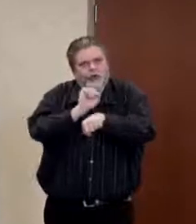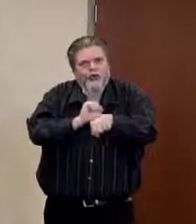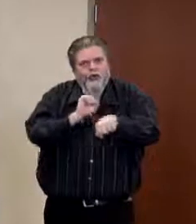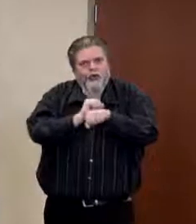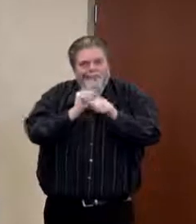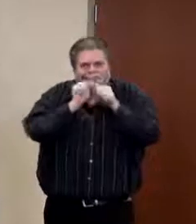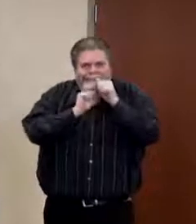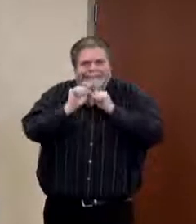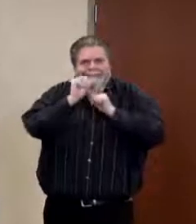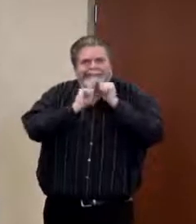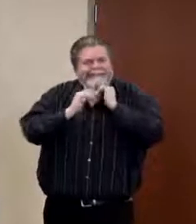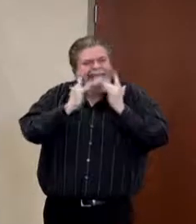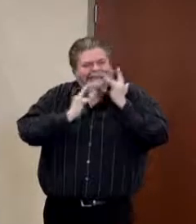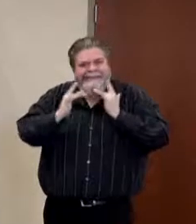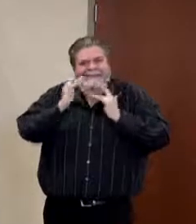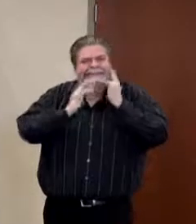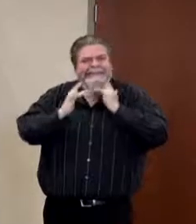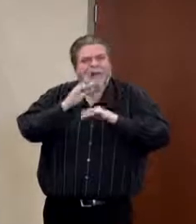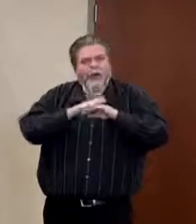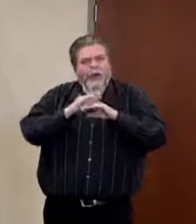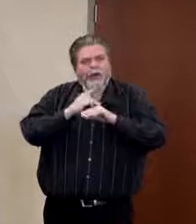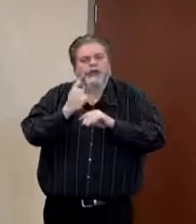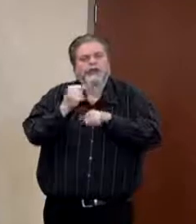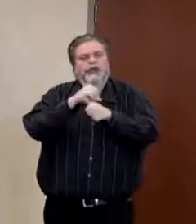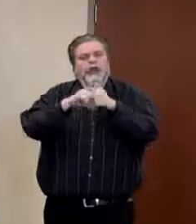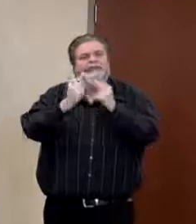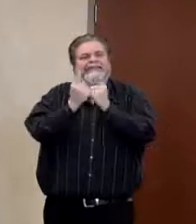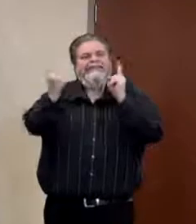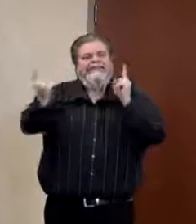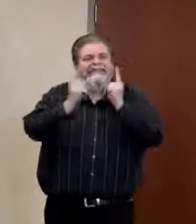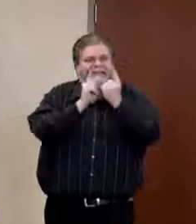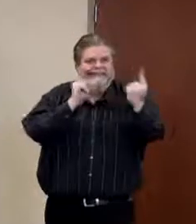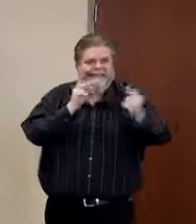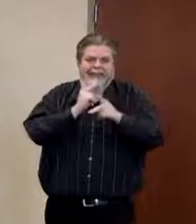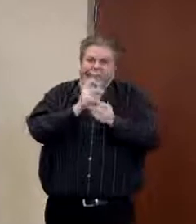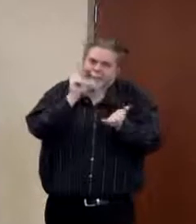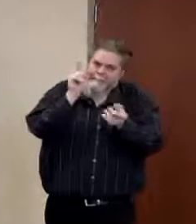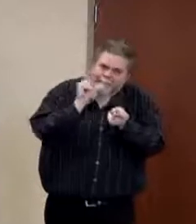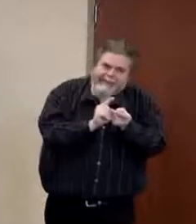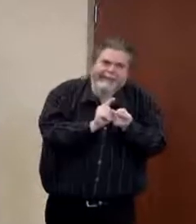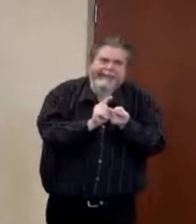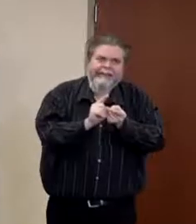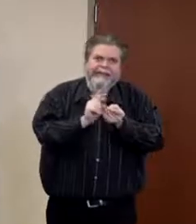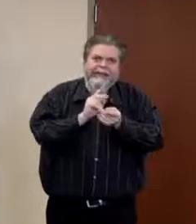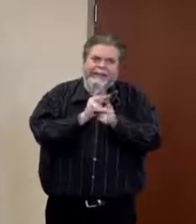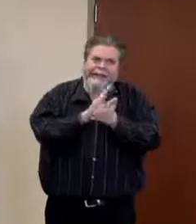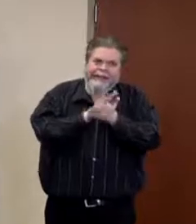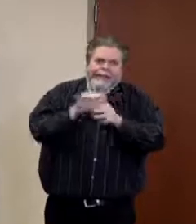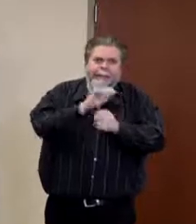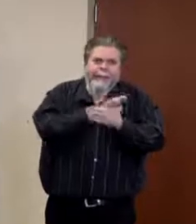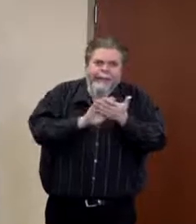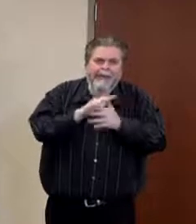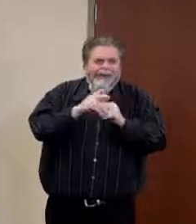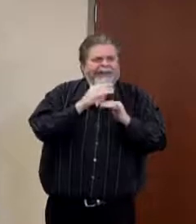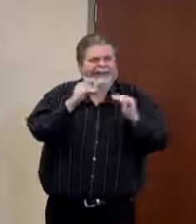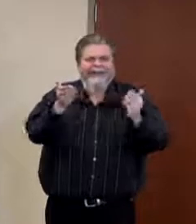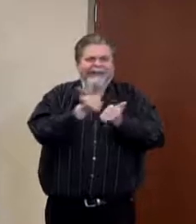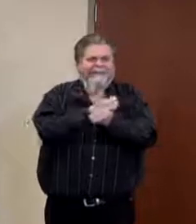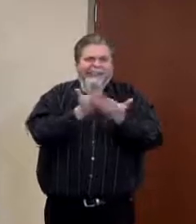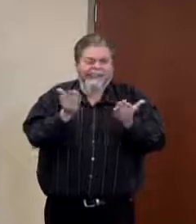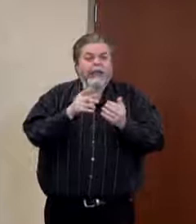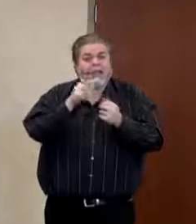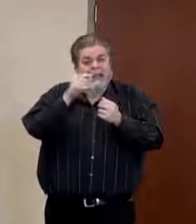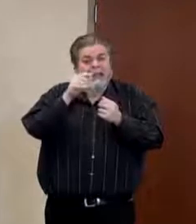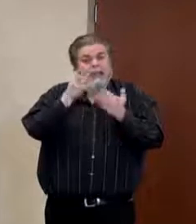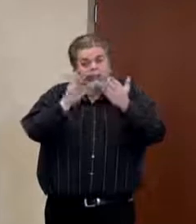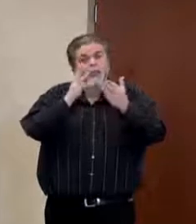down on the social distancing efforts and the mitigation efforts that you've been doing so well. It's really, really key. There's a finish line, but